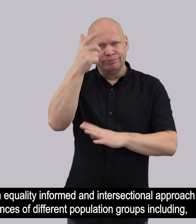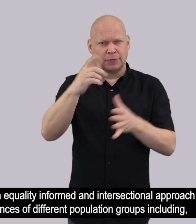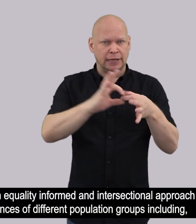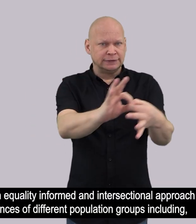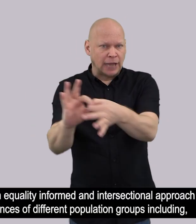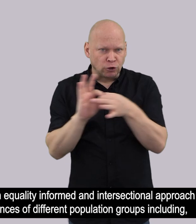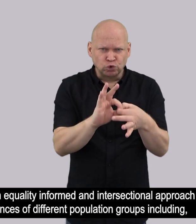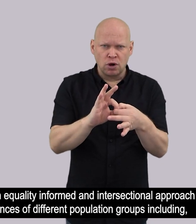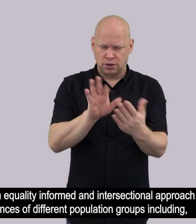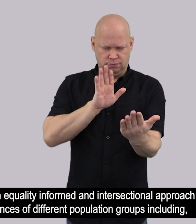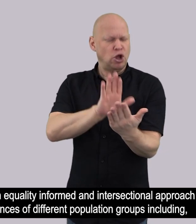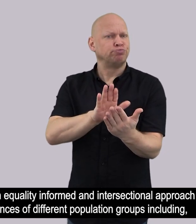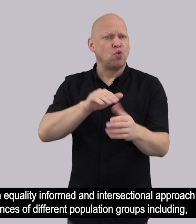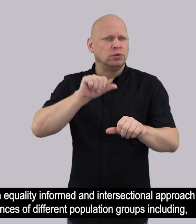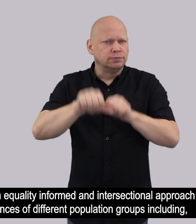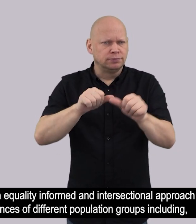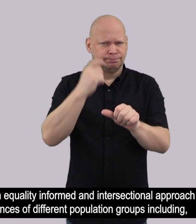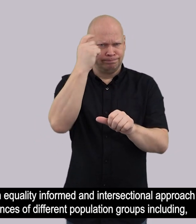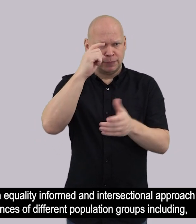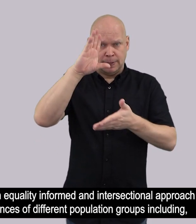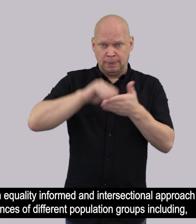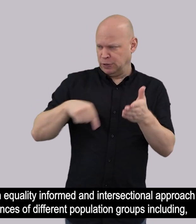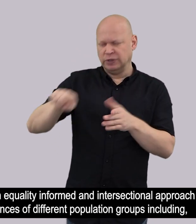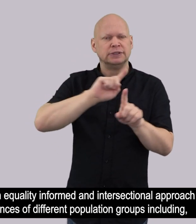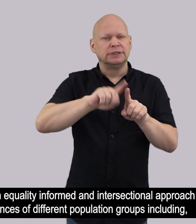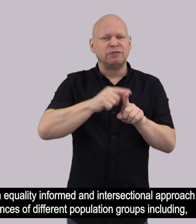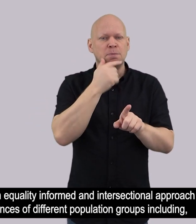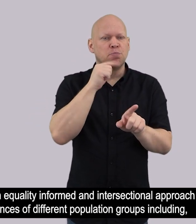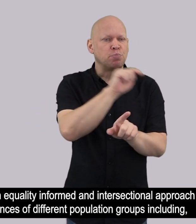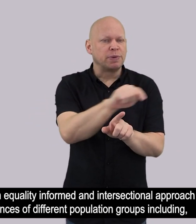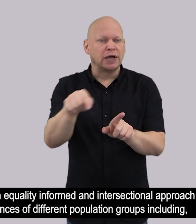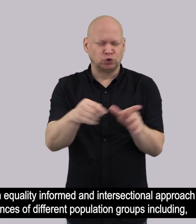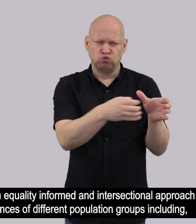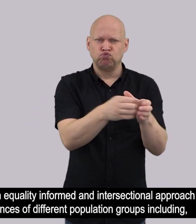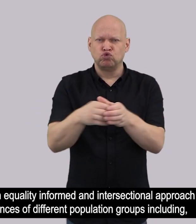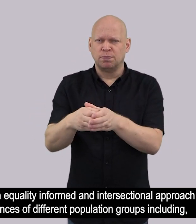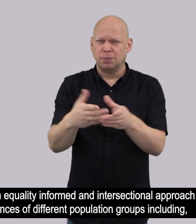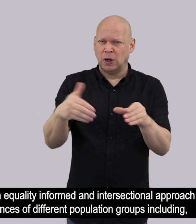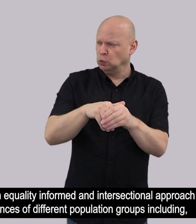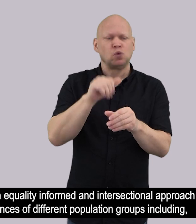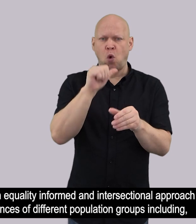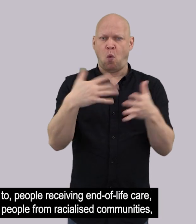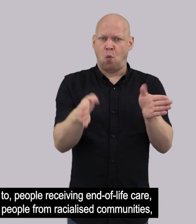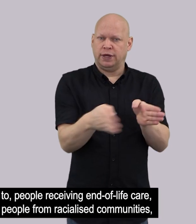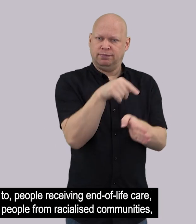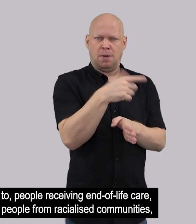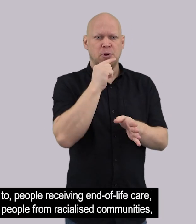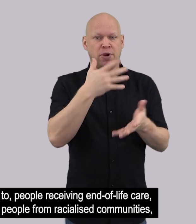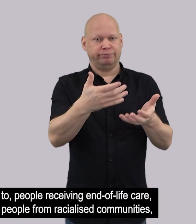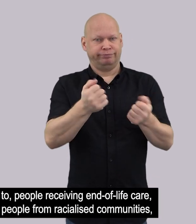This work should take an equality-informed and intersectional approach to consider the experiences of different population groups, including, but not limited